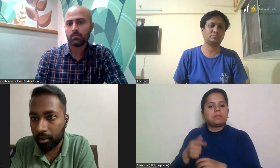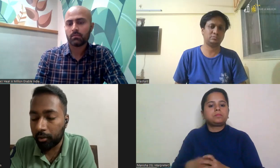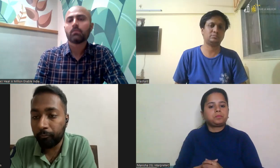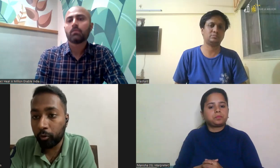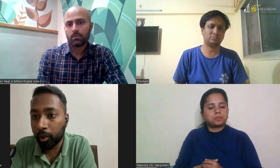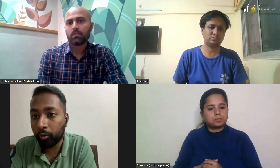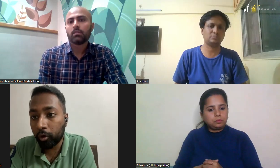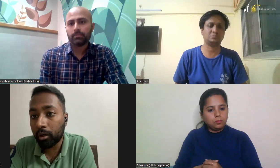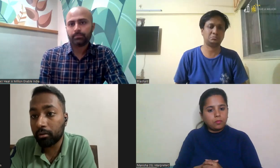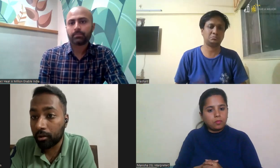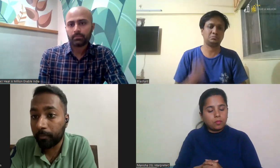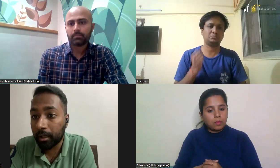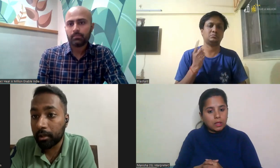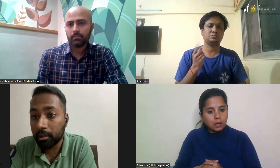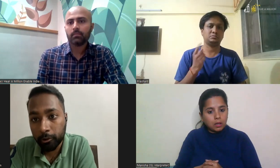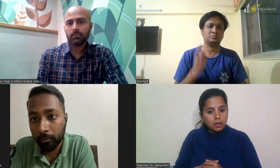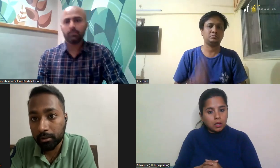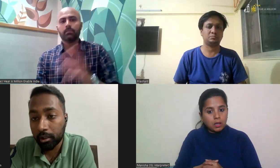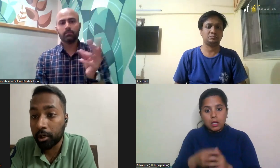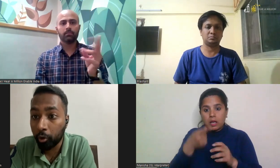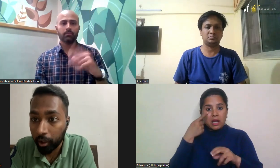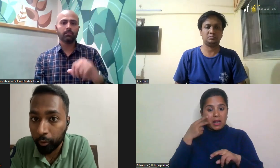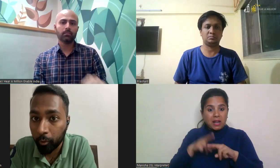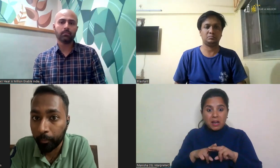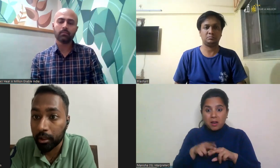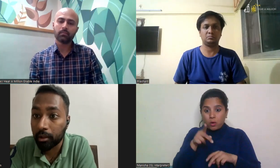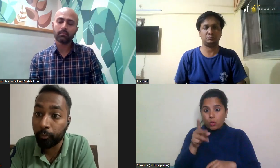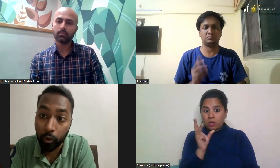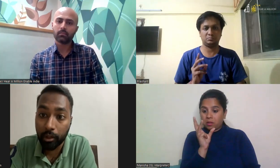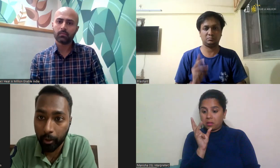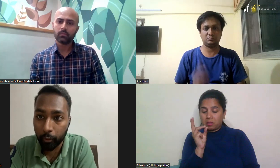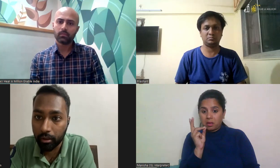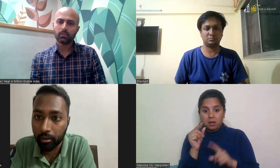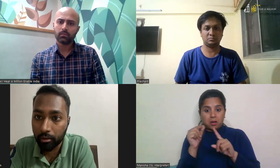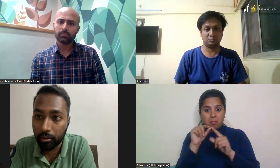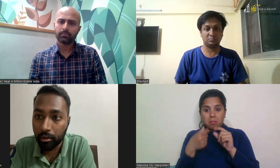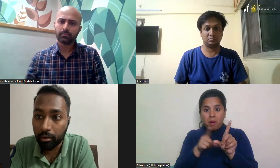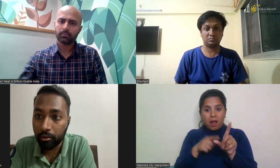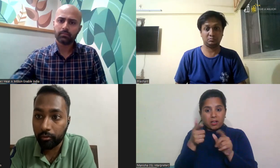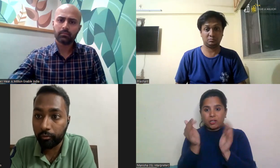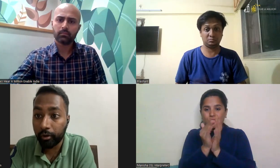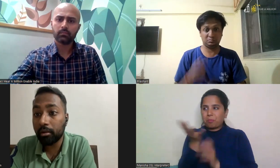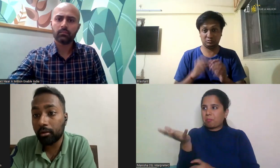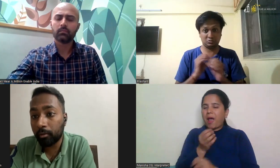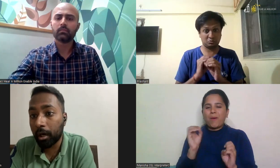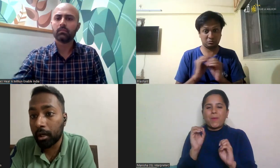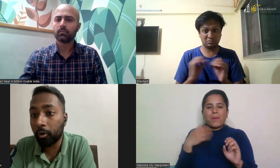Right? If you have not third party insurance, then you have to pay the full amount. When third party